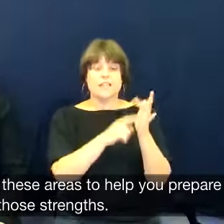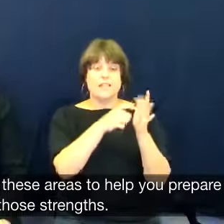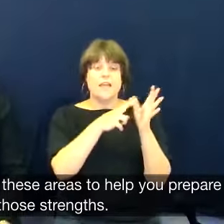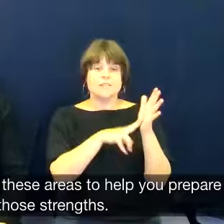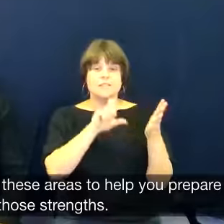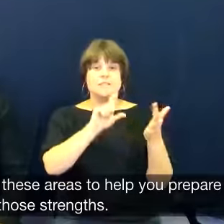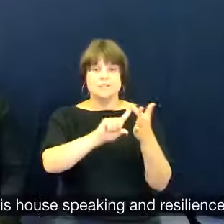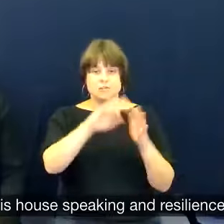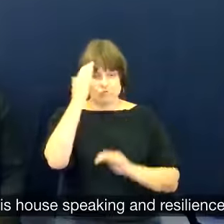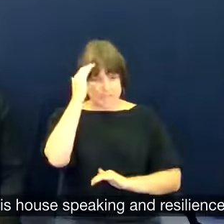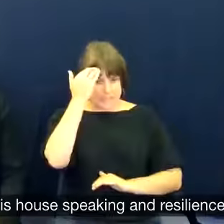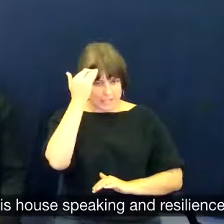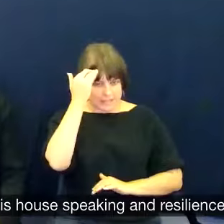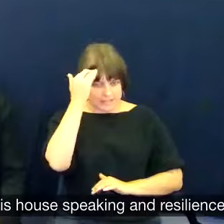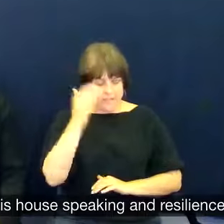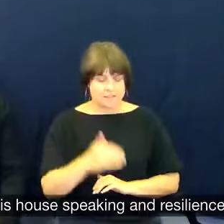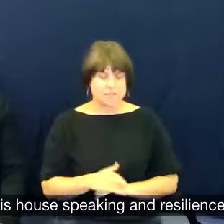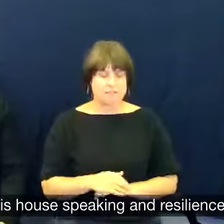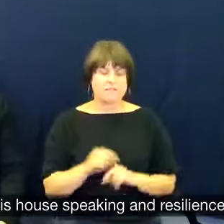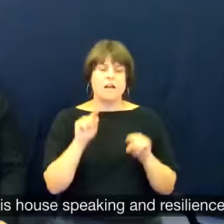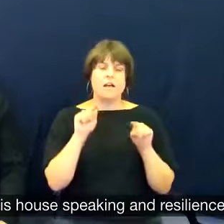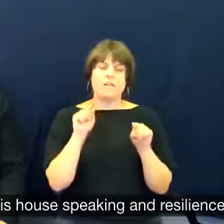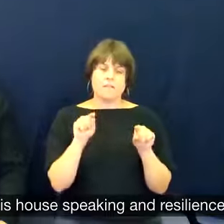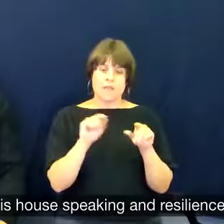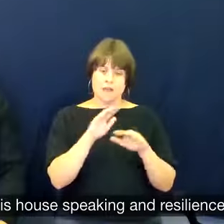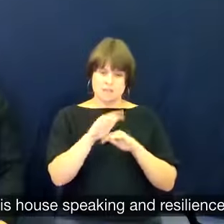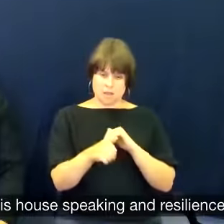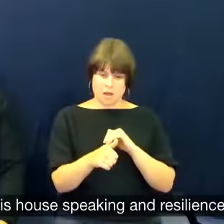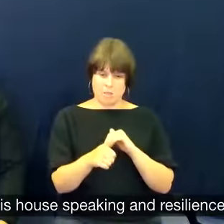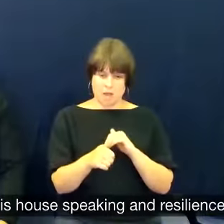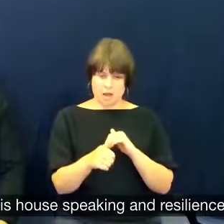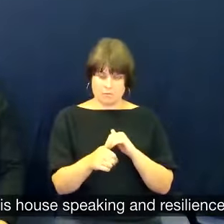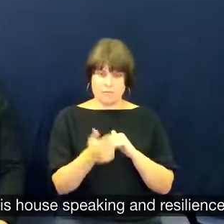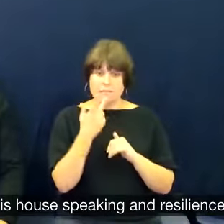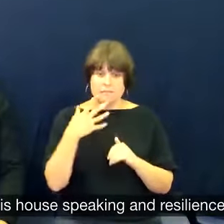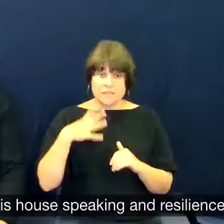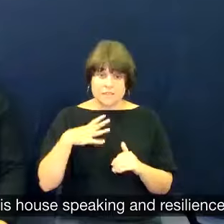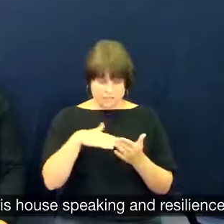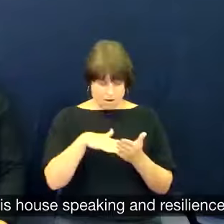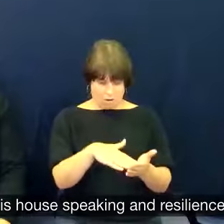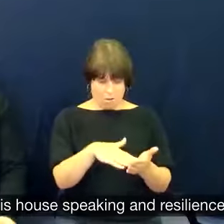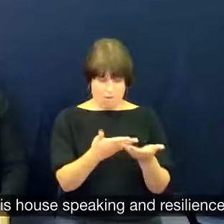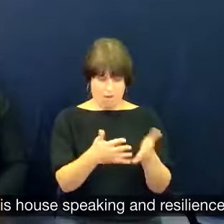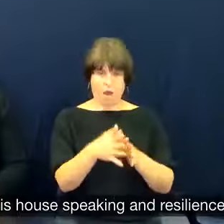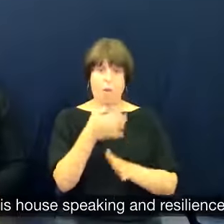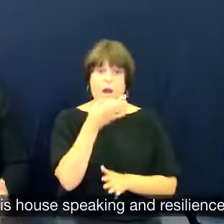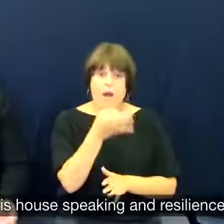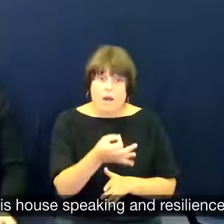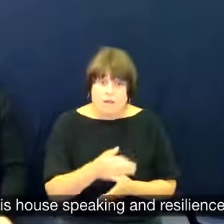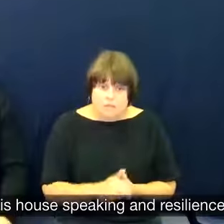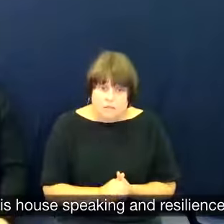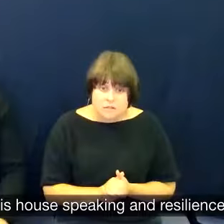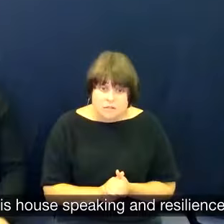So this is about knowing how to ask for help. How well do